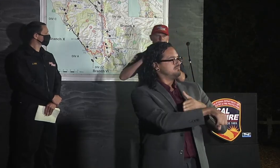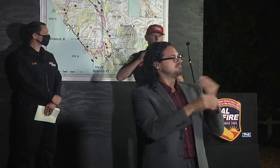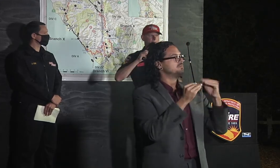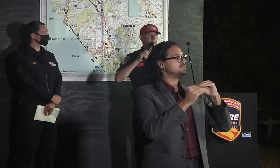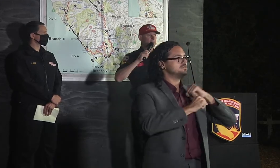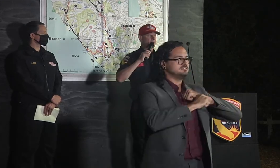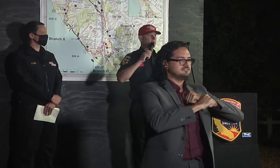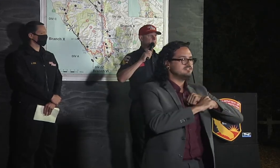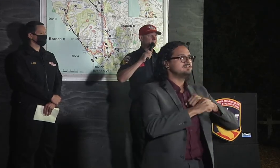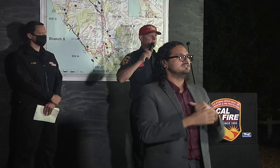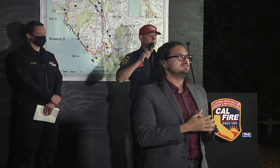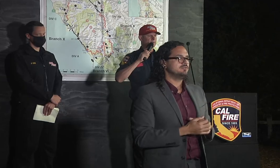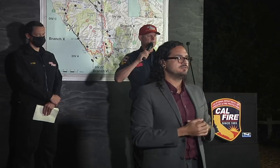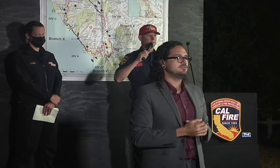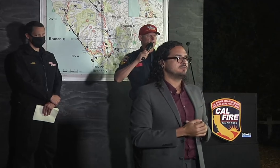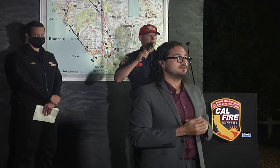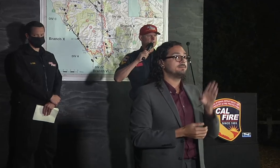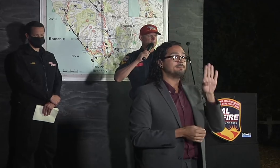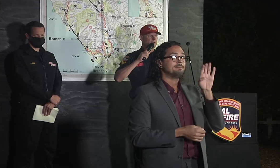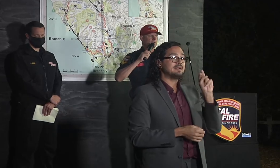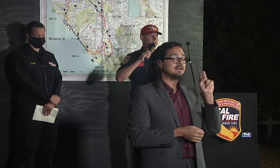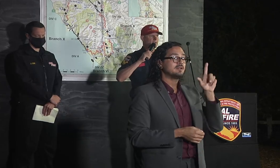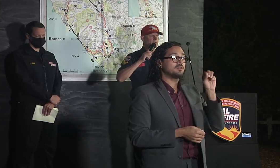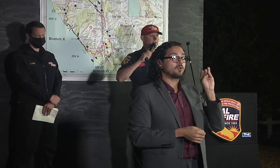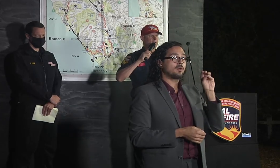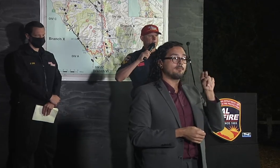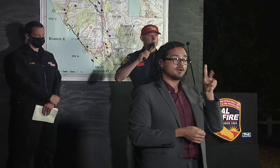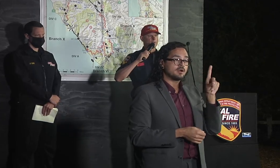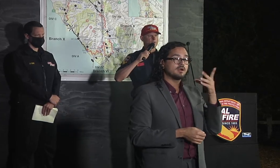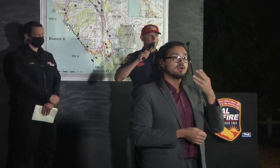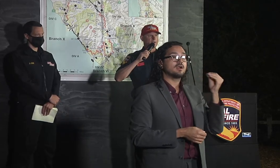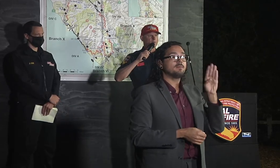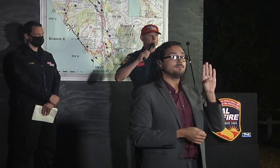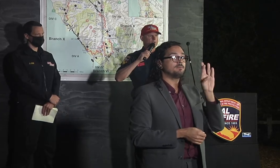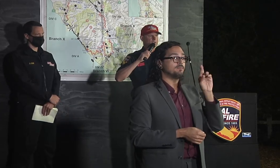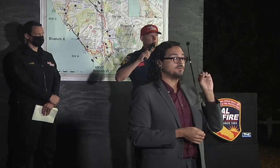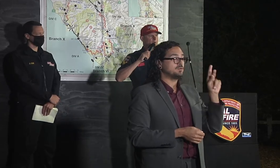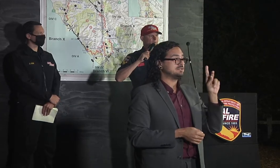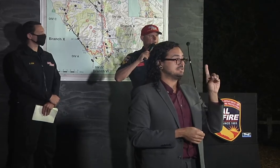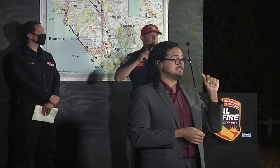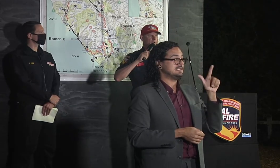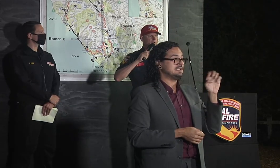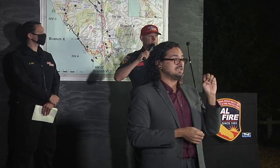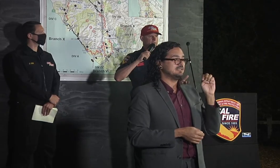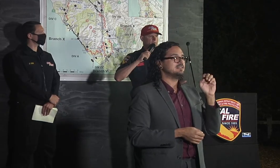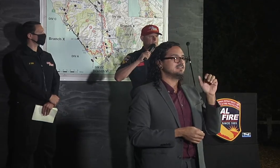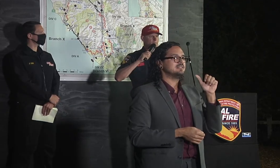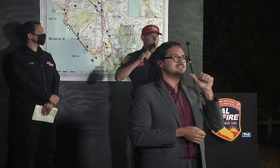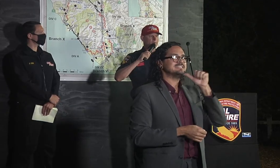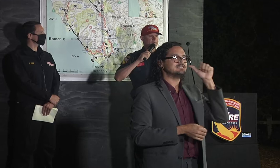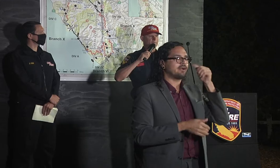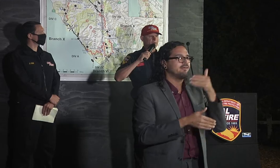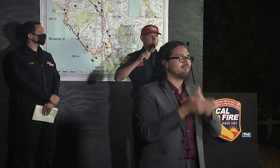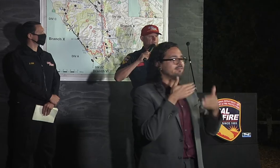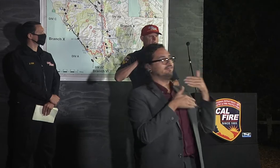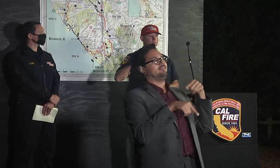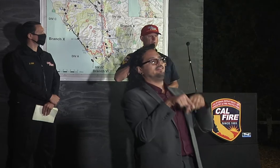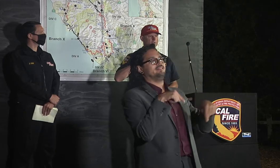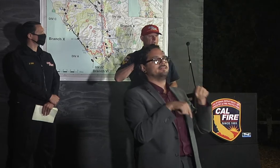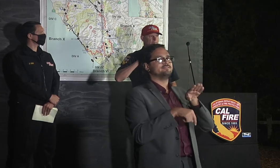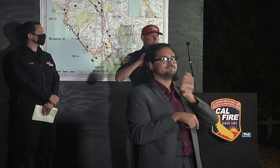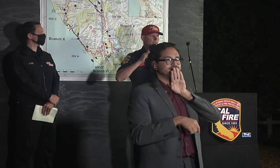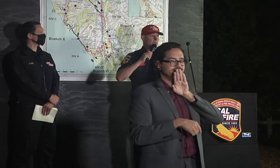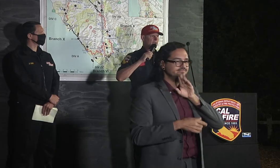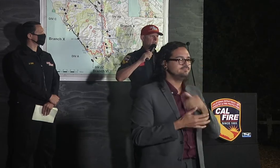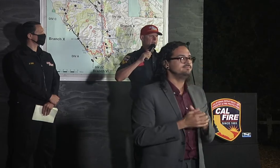we ended up having a little setback yesterday. We had about a 30-acre, what's called slop over. It's a fire that's